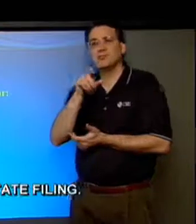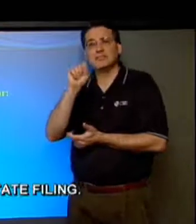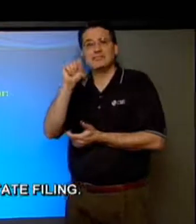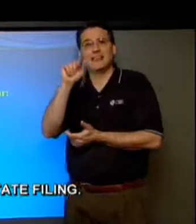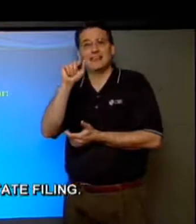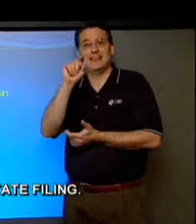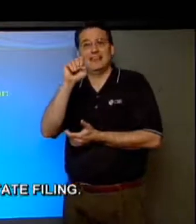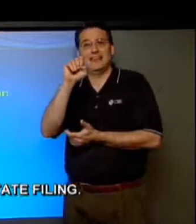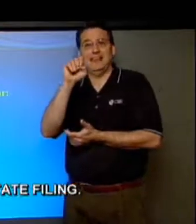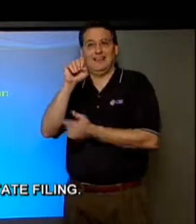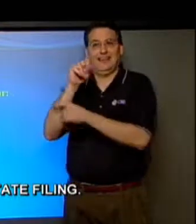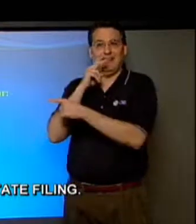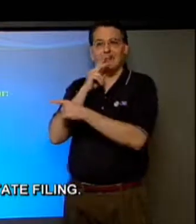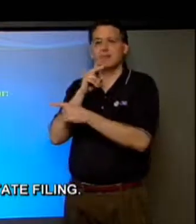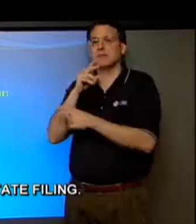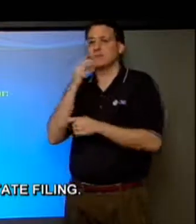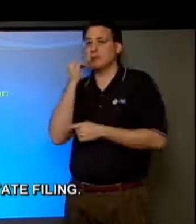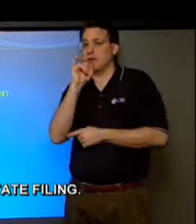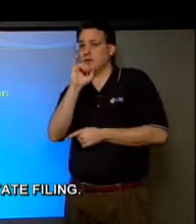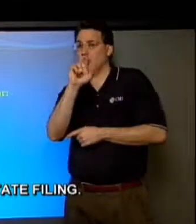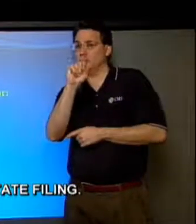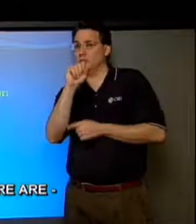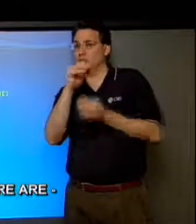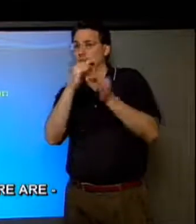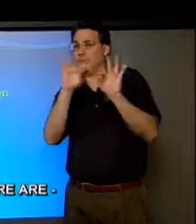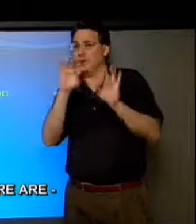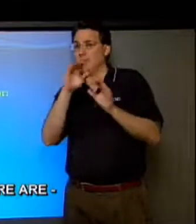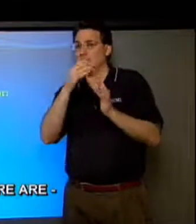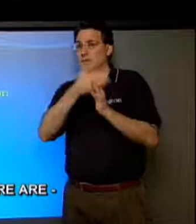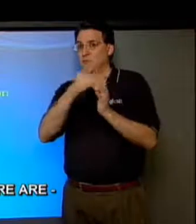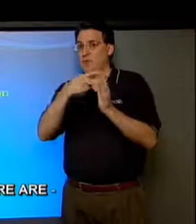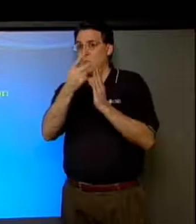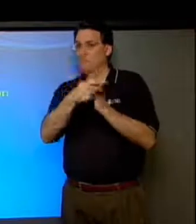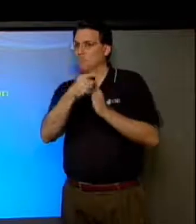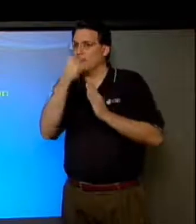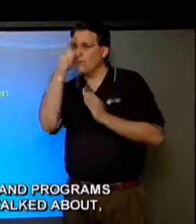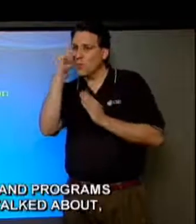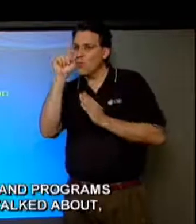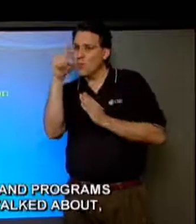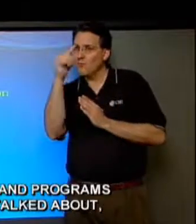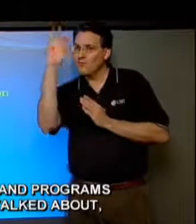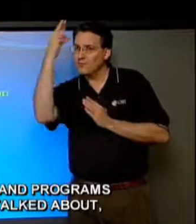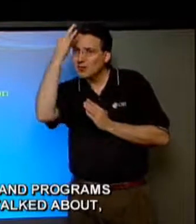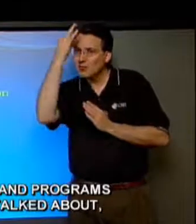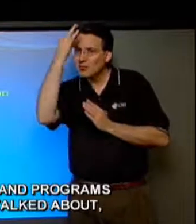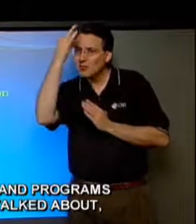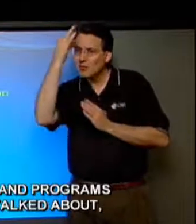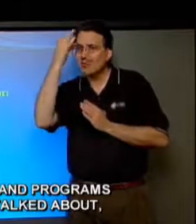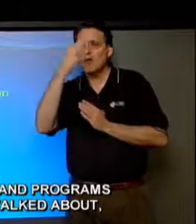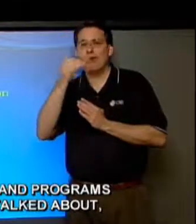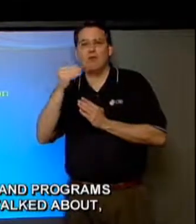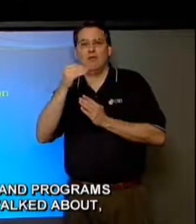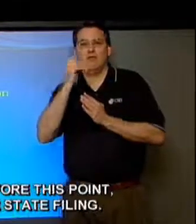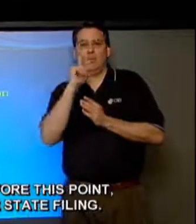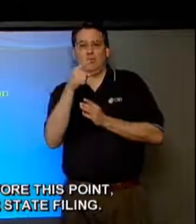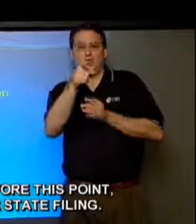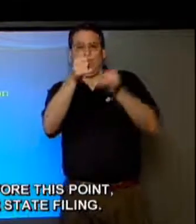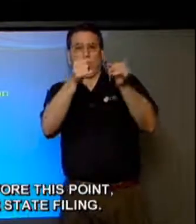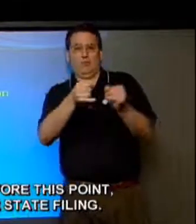Now, state filing. Now, there are the forms and programs that I've talked about e-filing before this